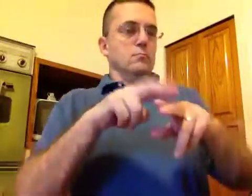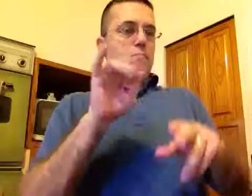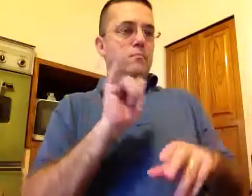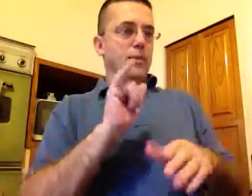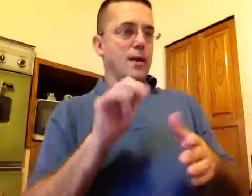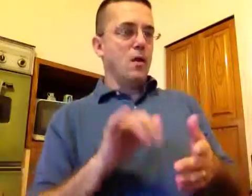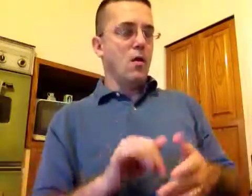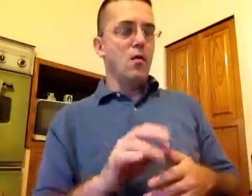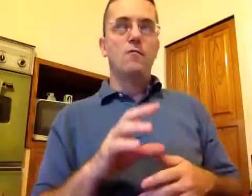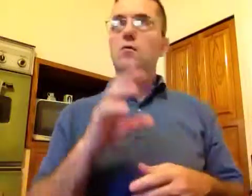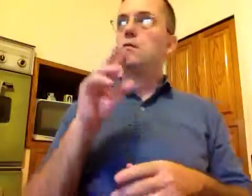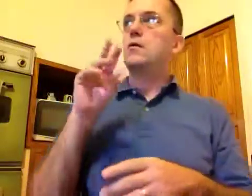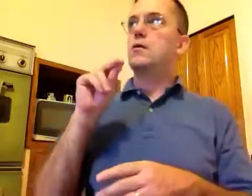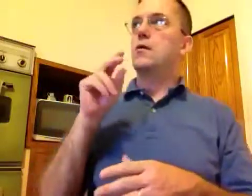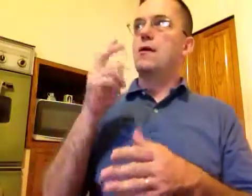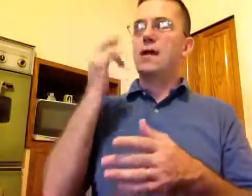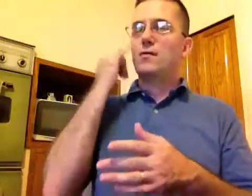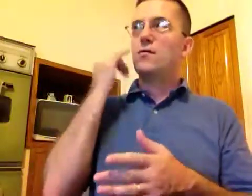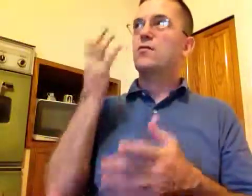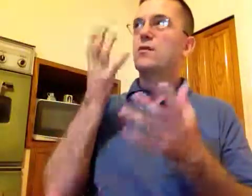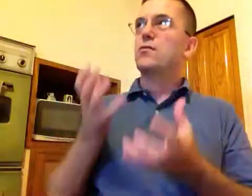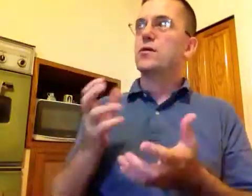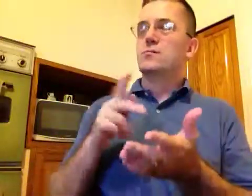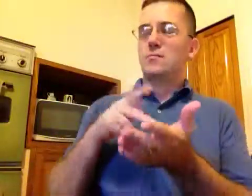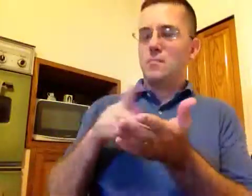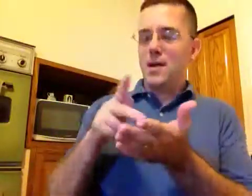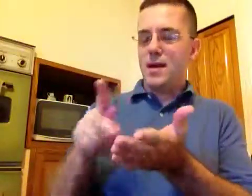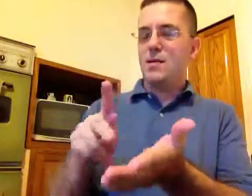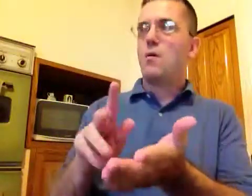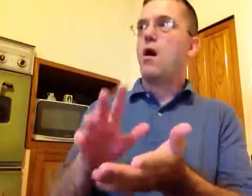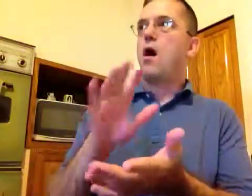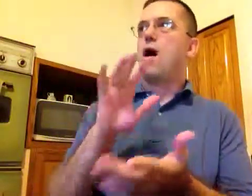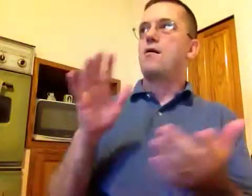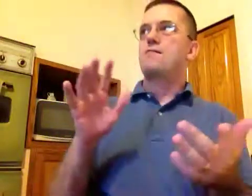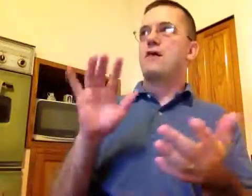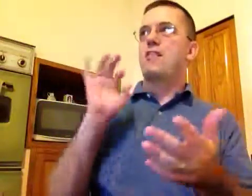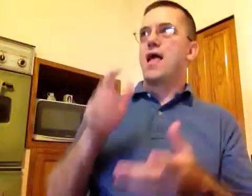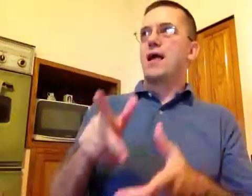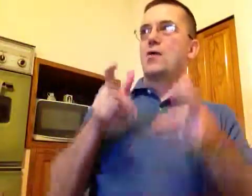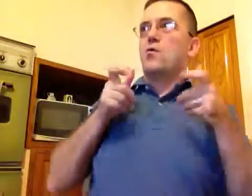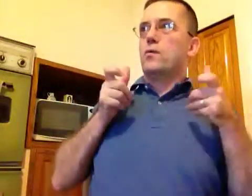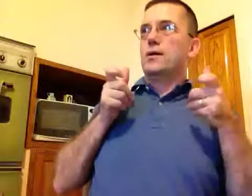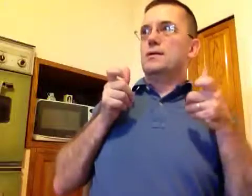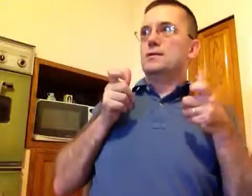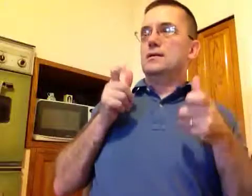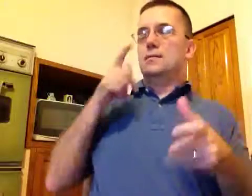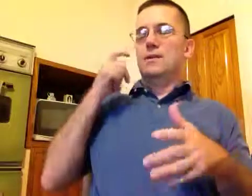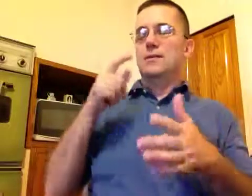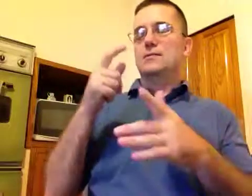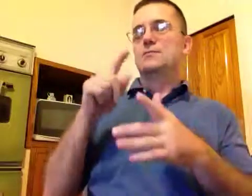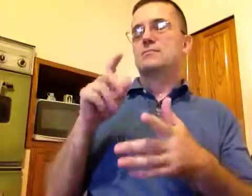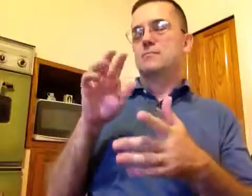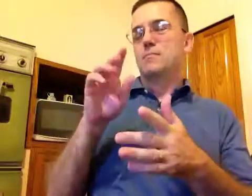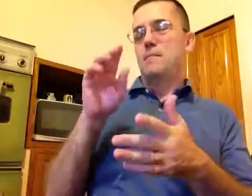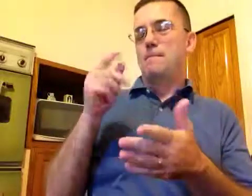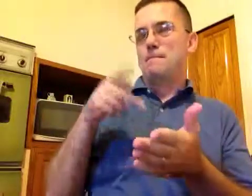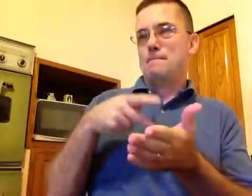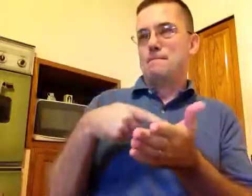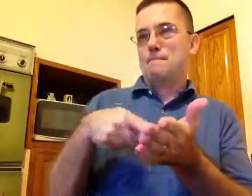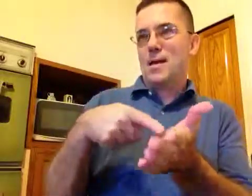not sure if we would have been able to pay them off that quickly, because our payments were... Because of the mortgage interest.